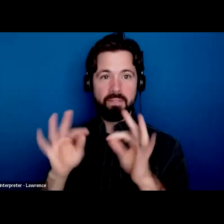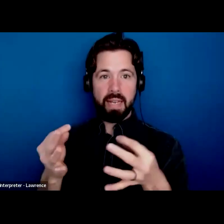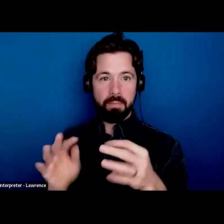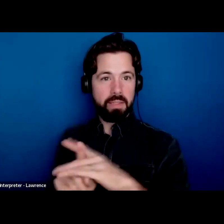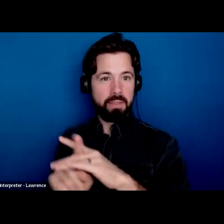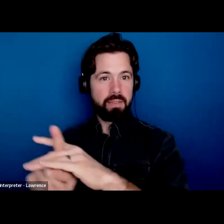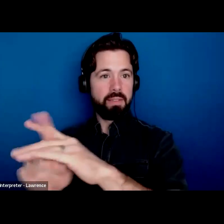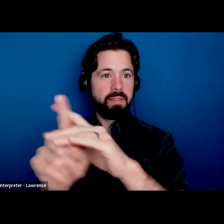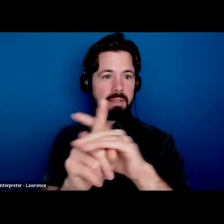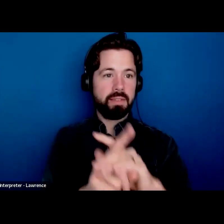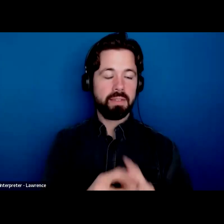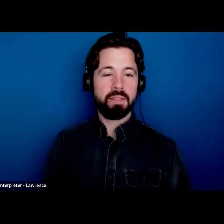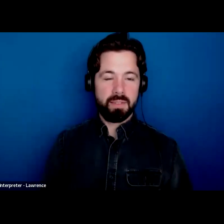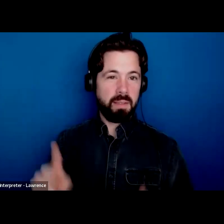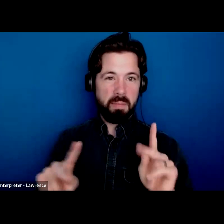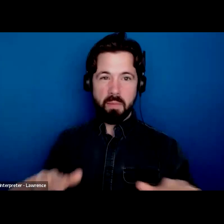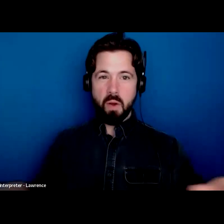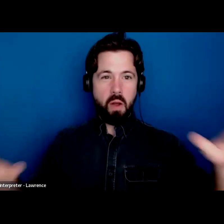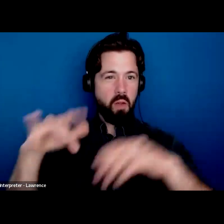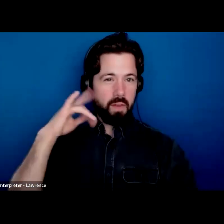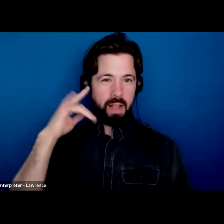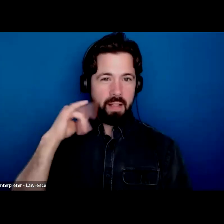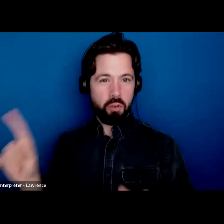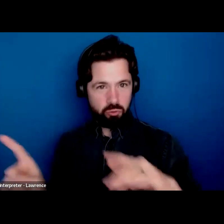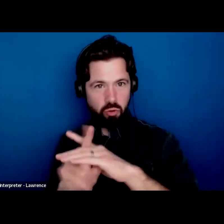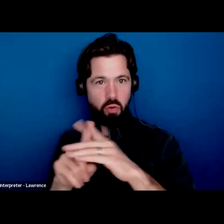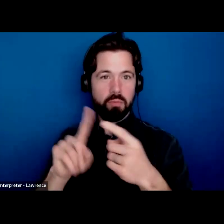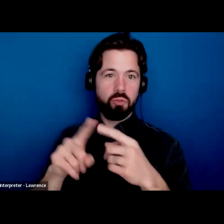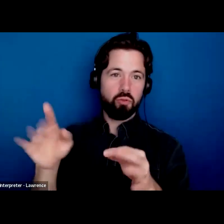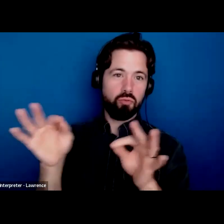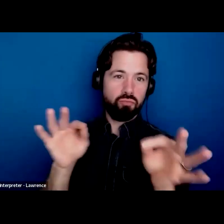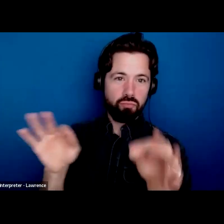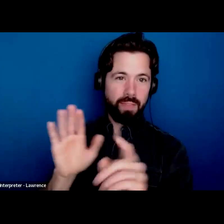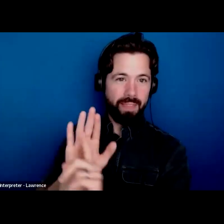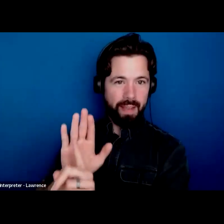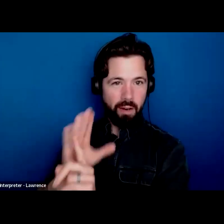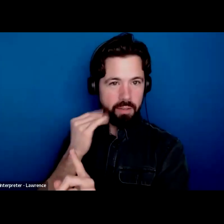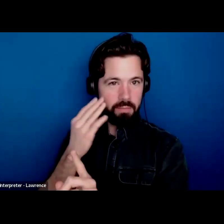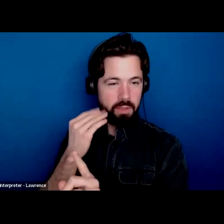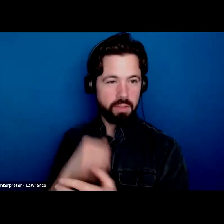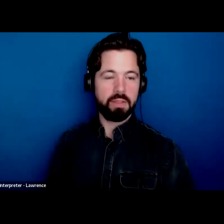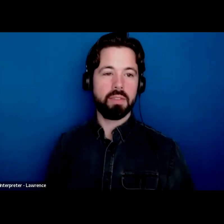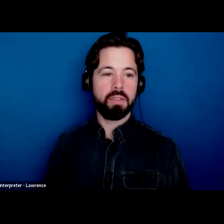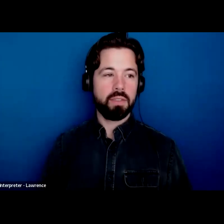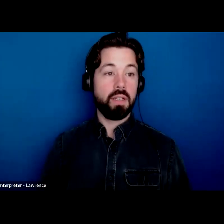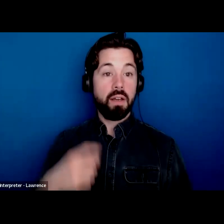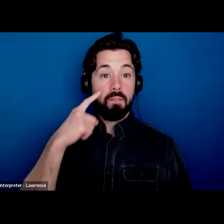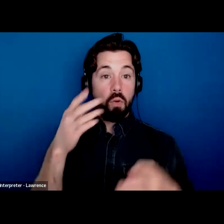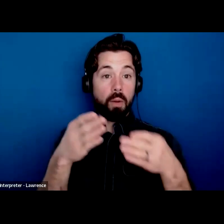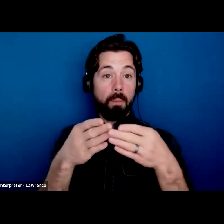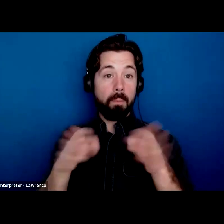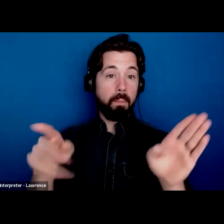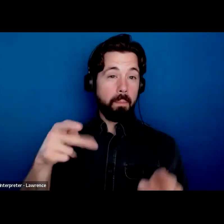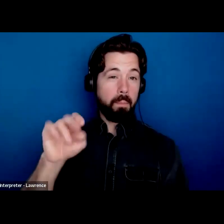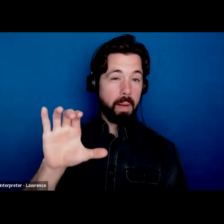over the state of California talking about their services. Big push, at least for the public comment, was talking about